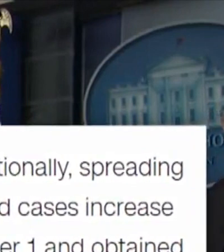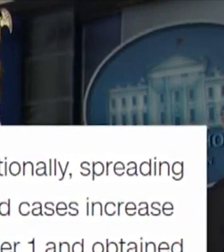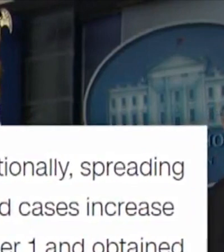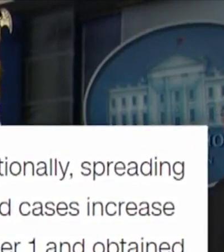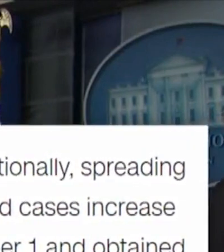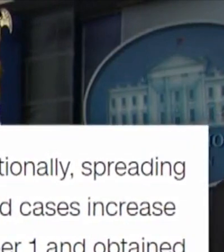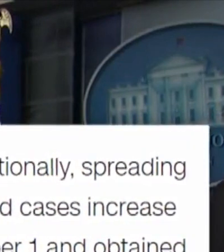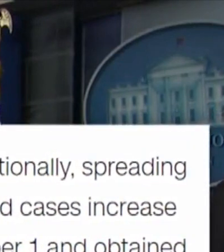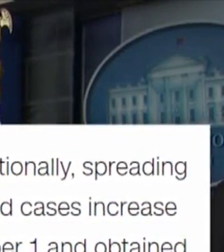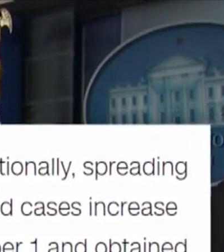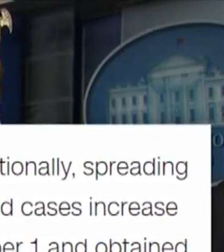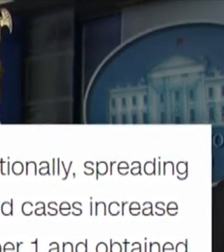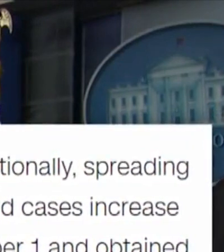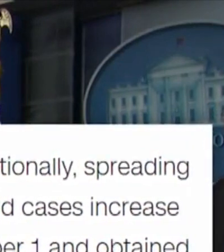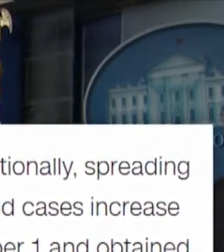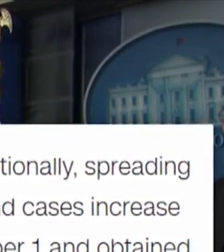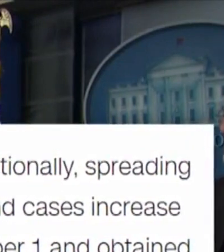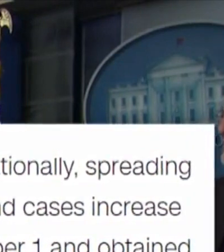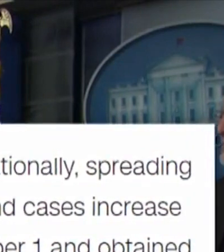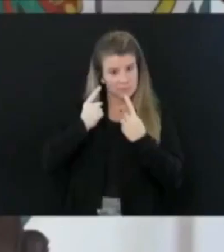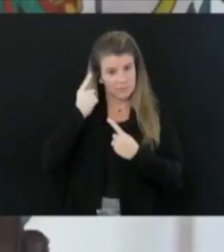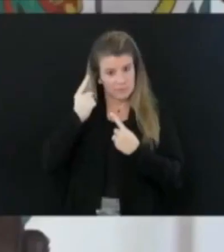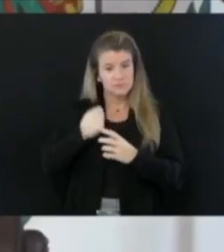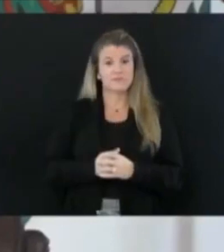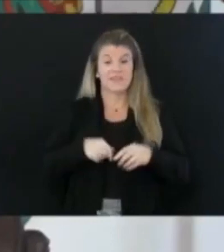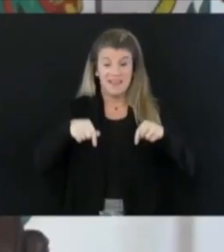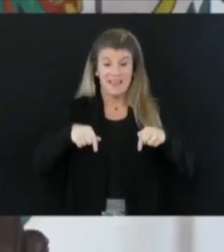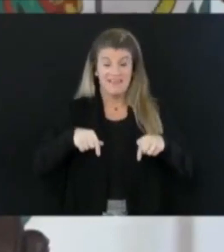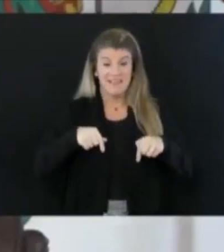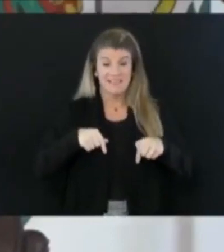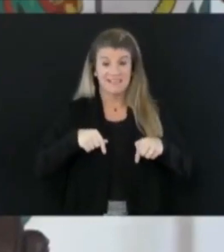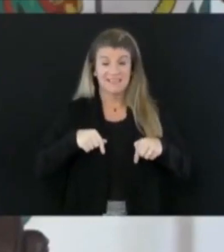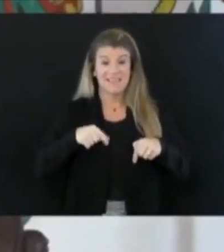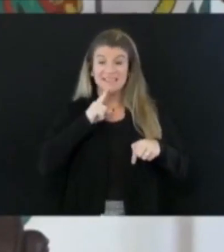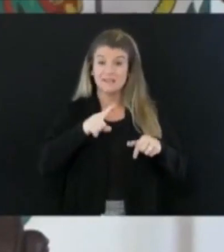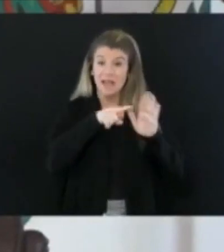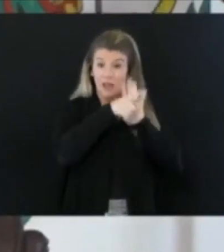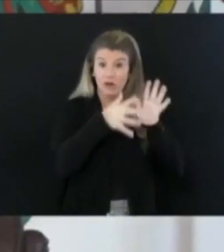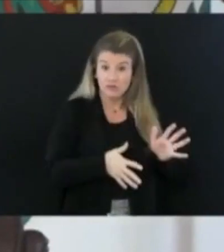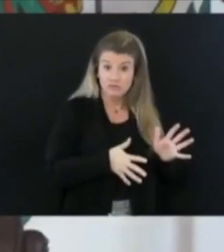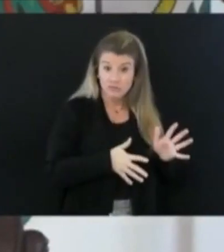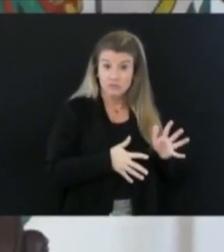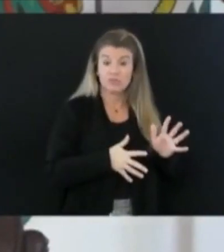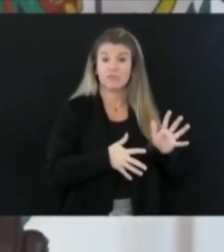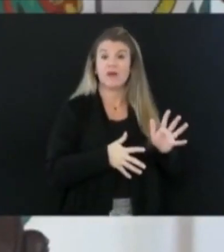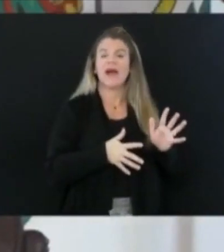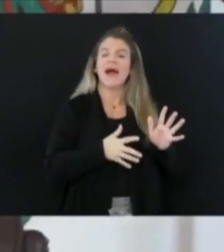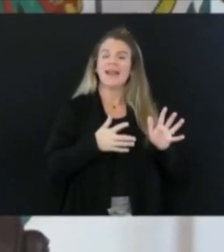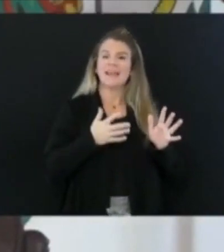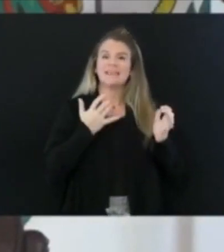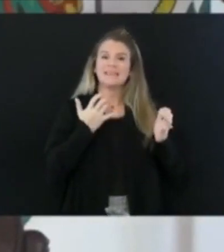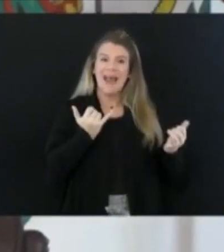moves indoors and cases increase exponentially. This is an absolute killer, and we have got